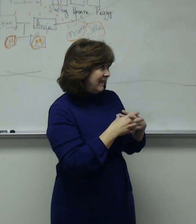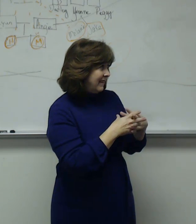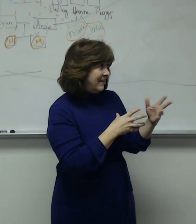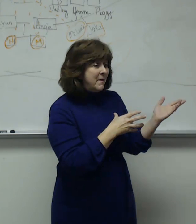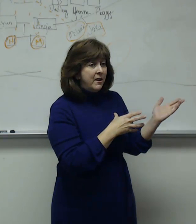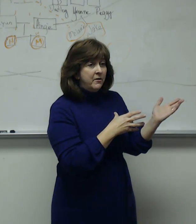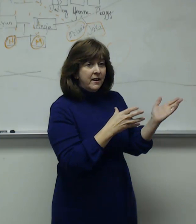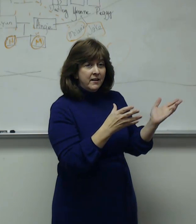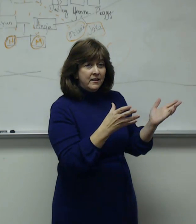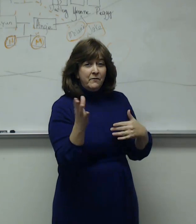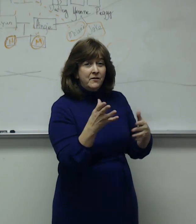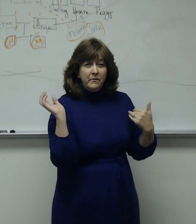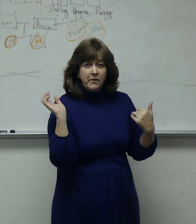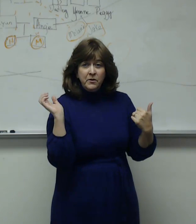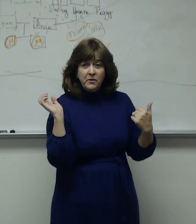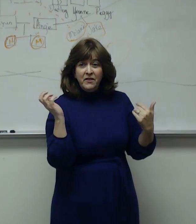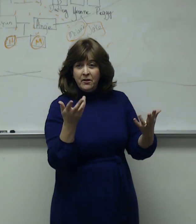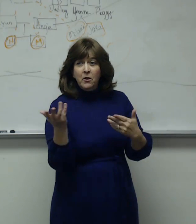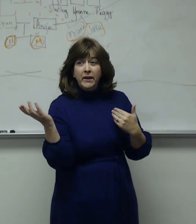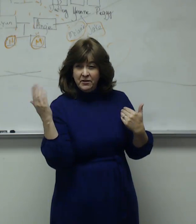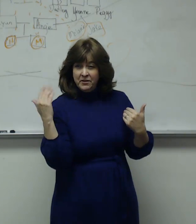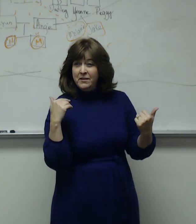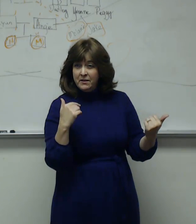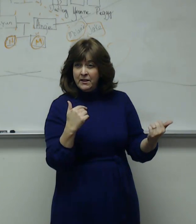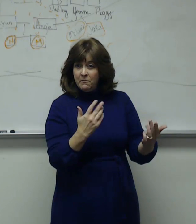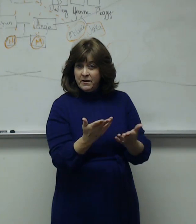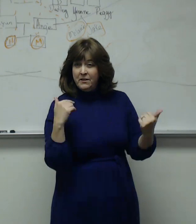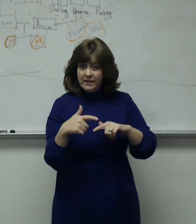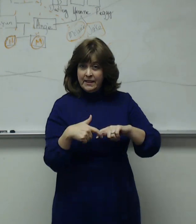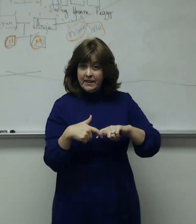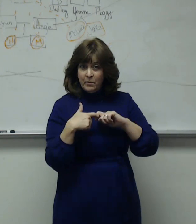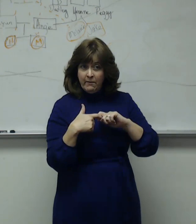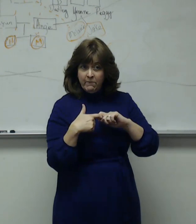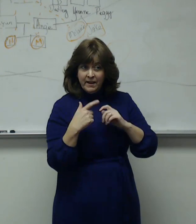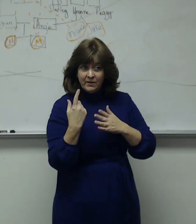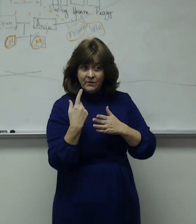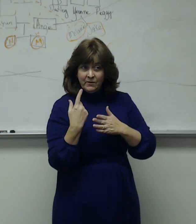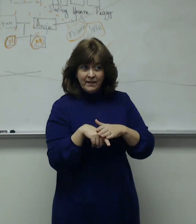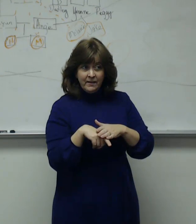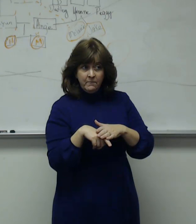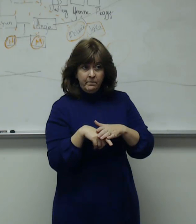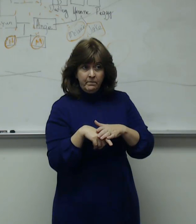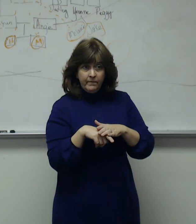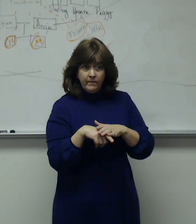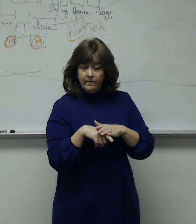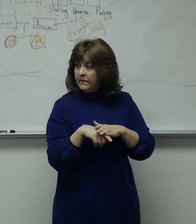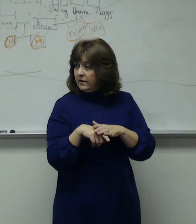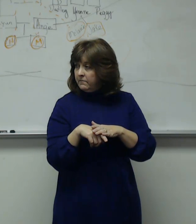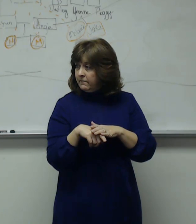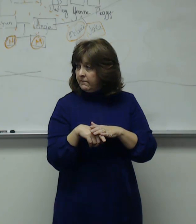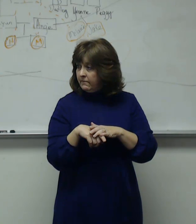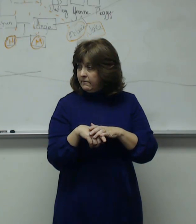It doesn't matter to us. Those of you that are going, just think you want to take a break for next week. And Yeah, I think I could watch